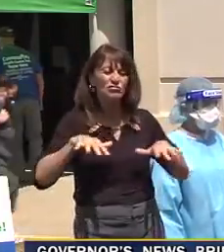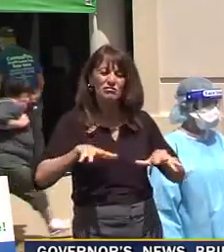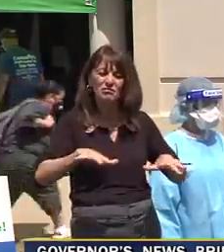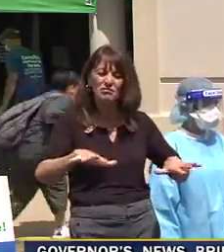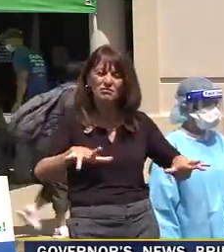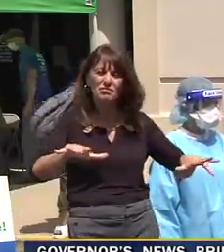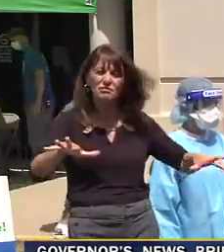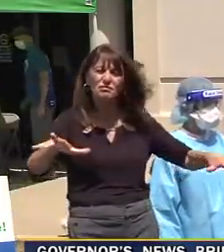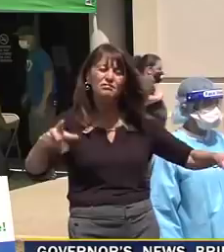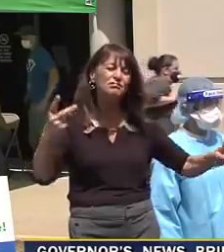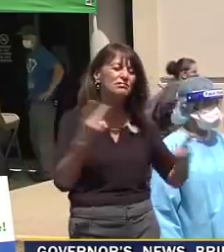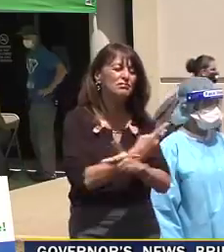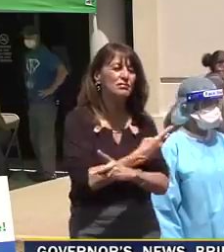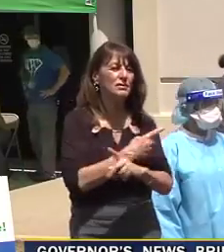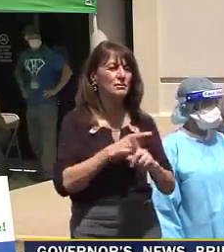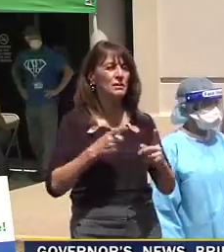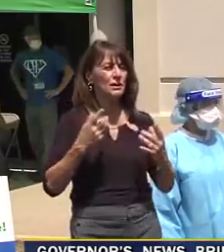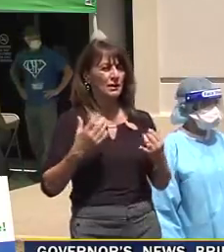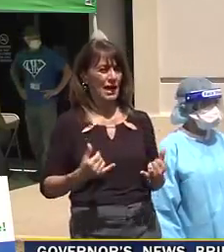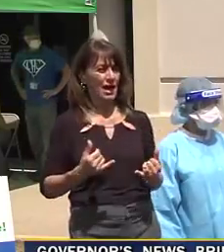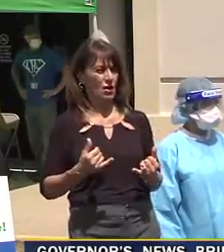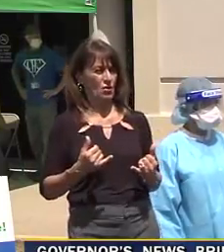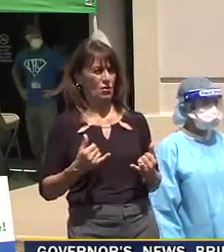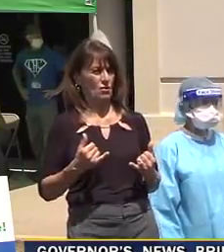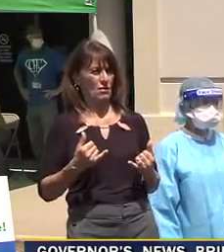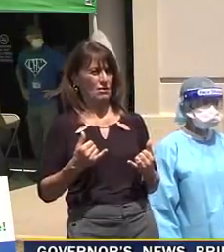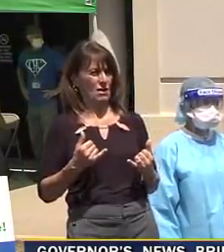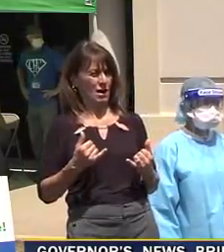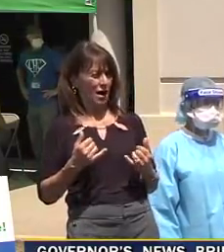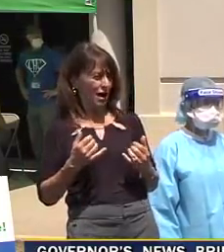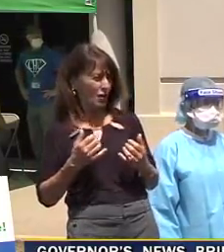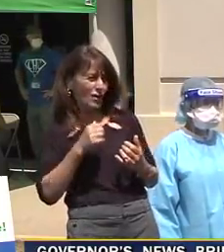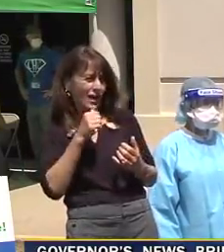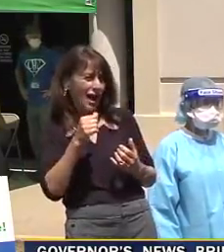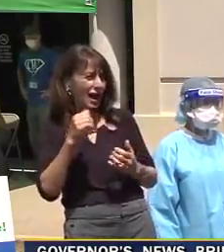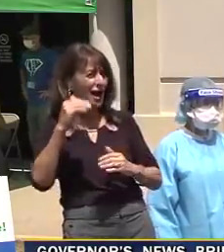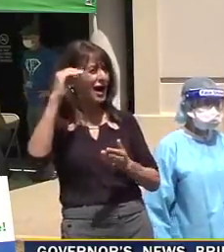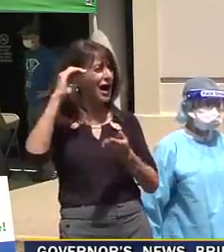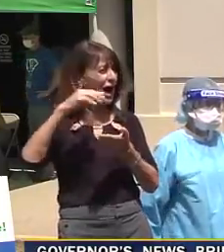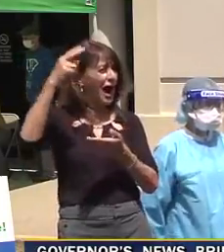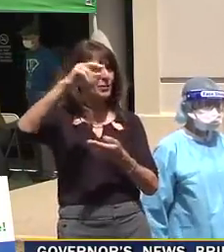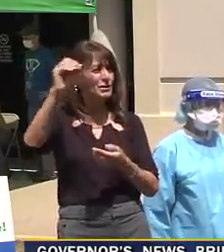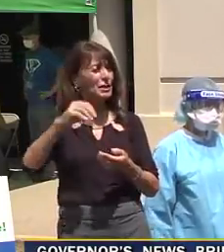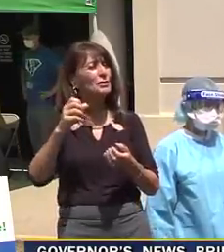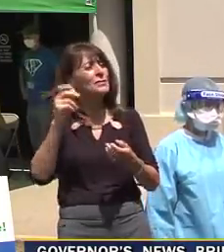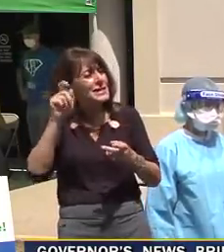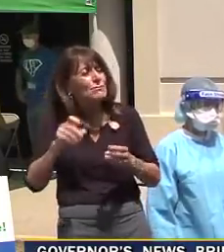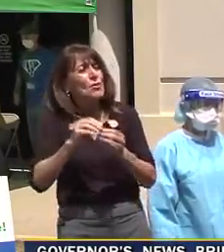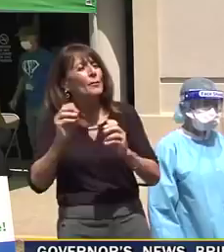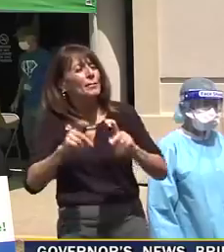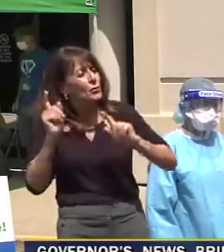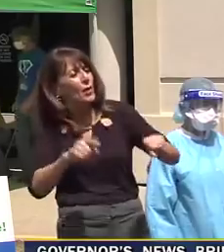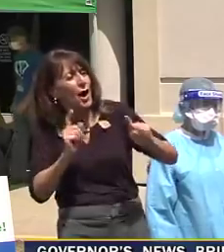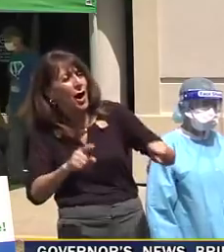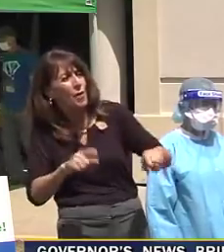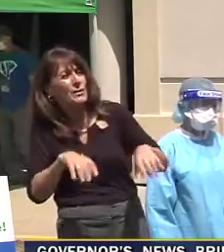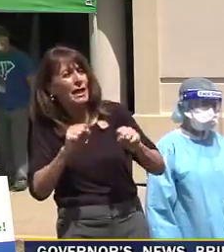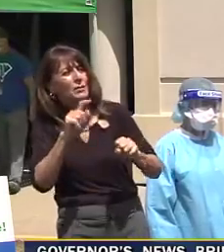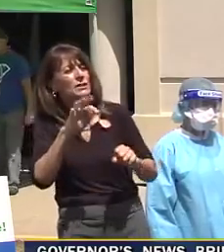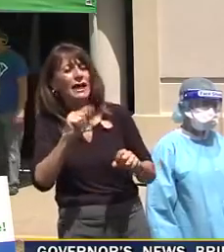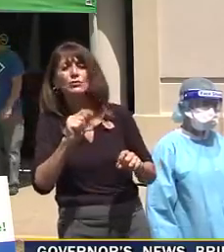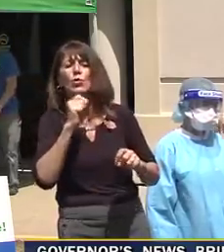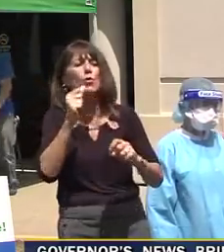And yet we're only 50th in terms of testing. So it's here, it's available, it's no questions